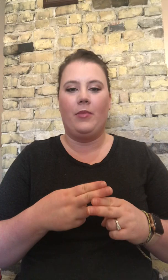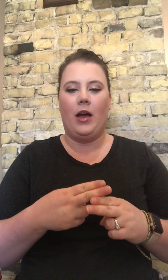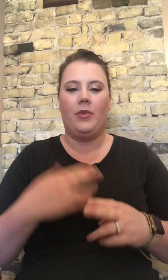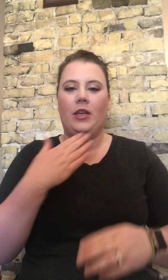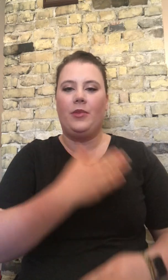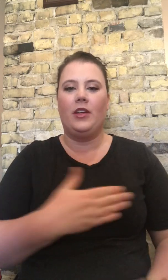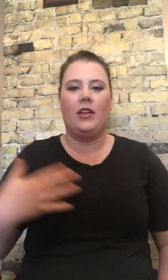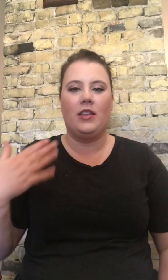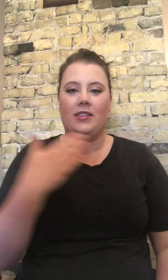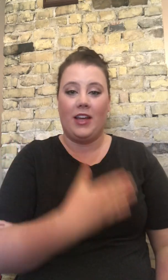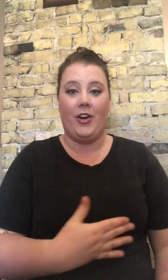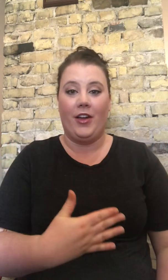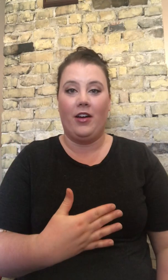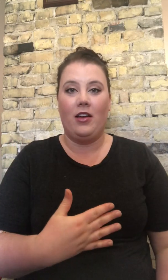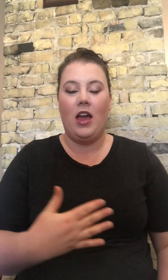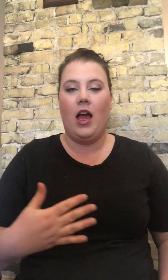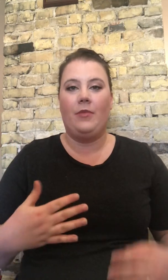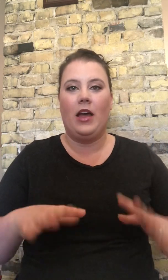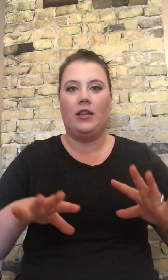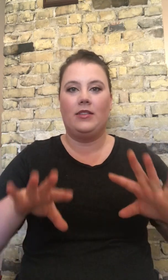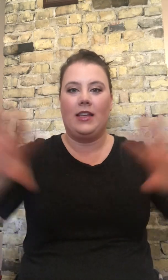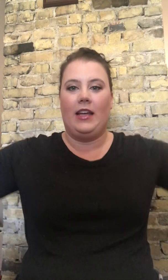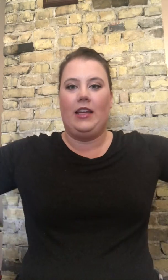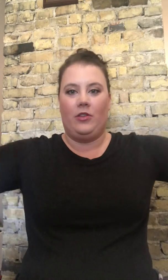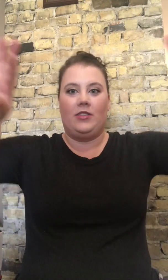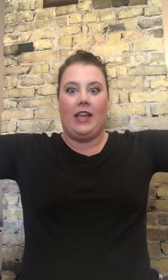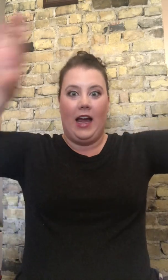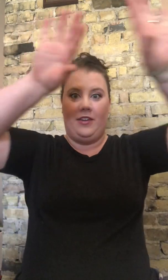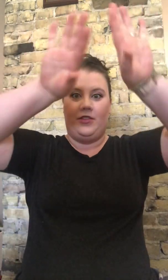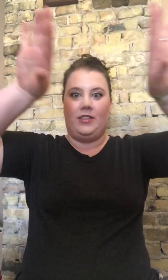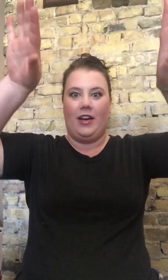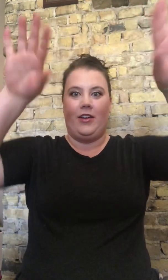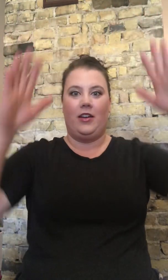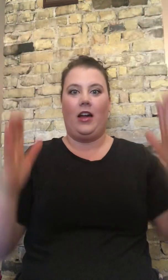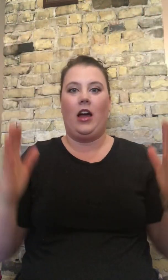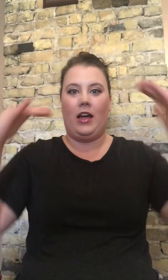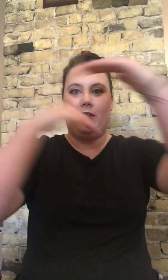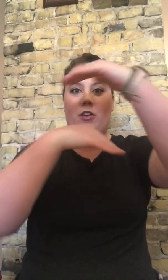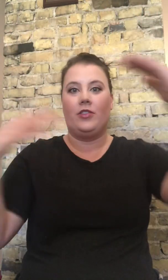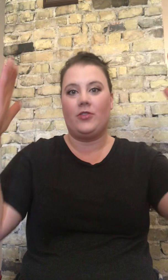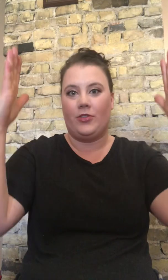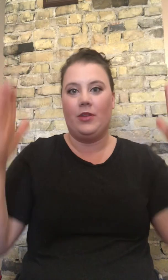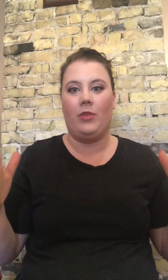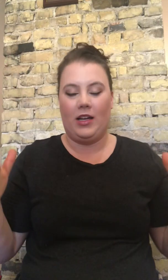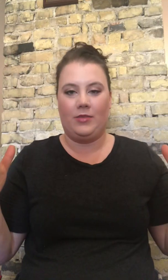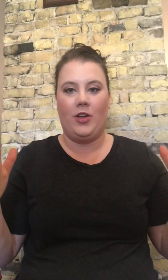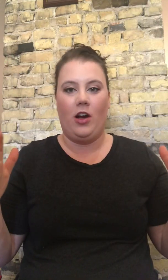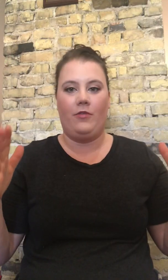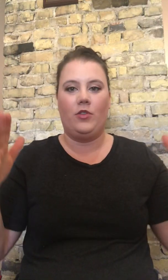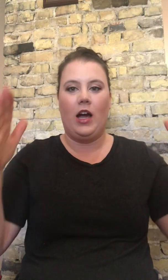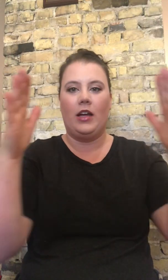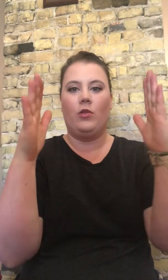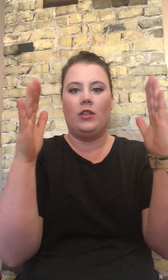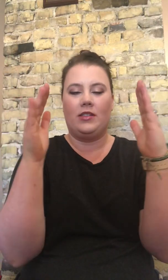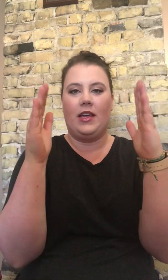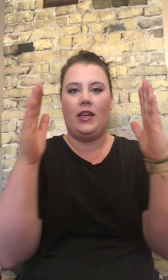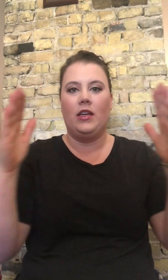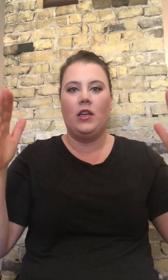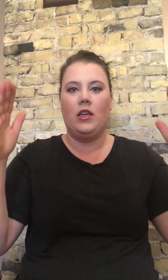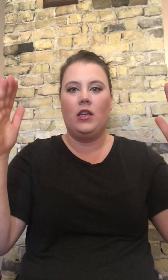I'm keeping it in this area. I'm not signing outside of this area. Kind of how the screen blocks me off. You kind of want to stay